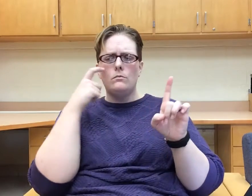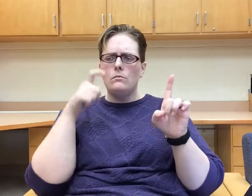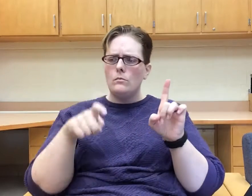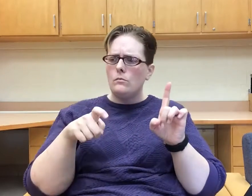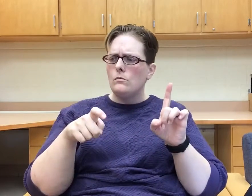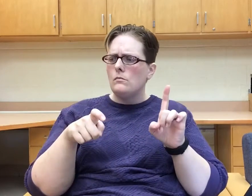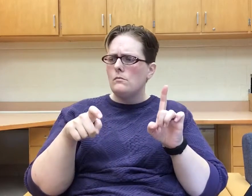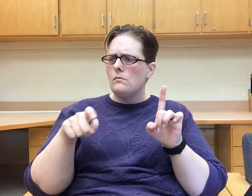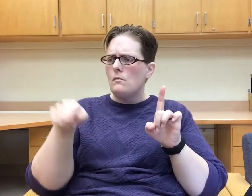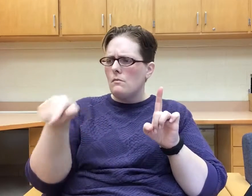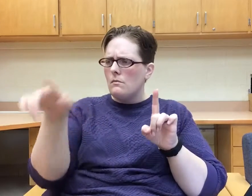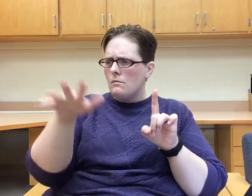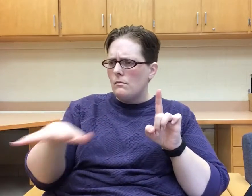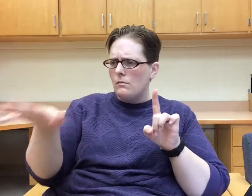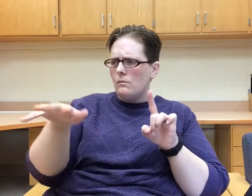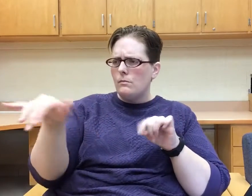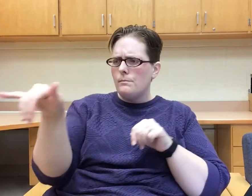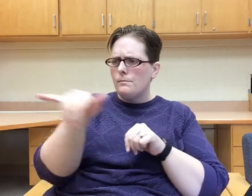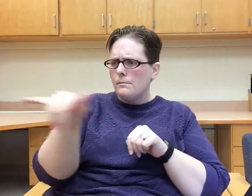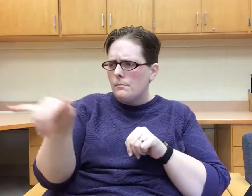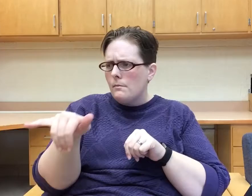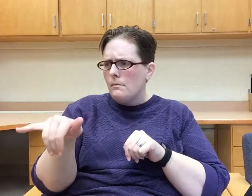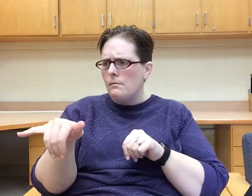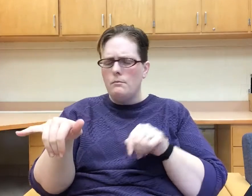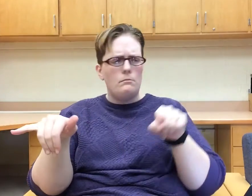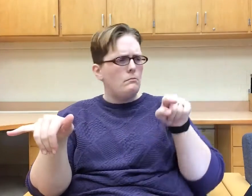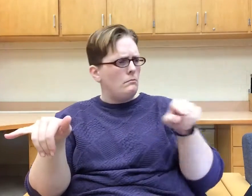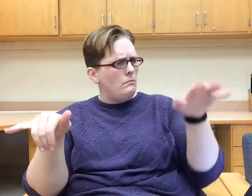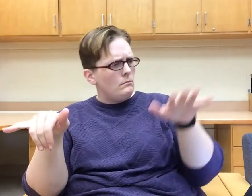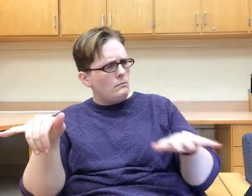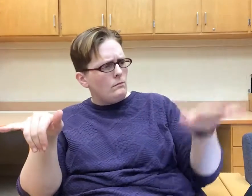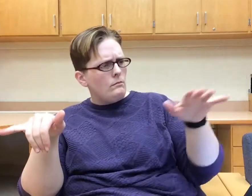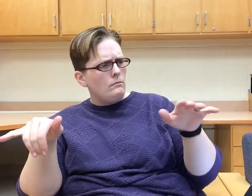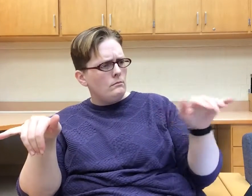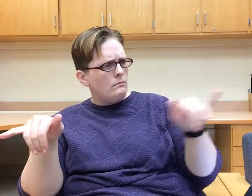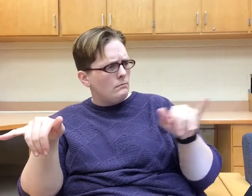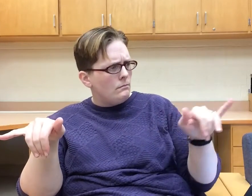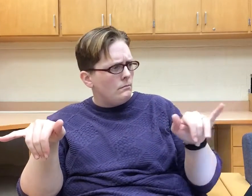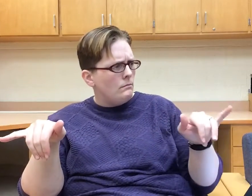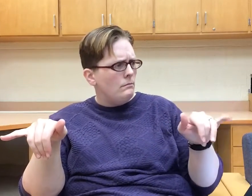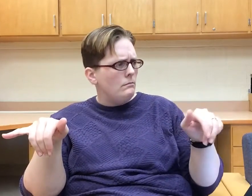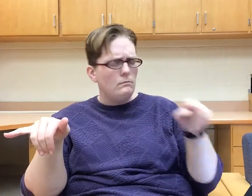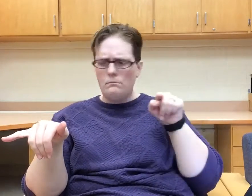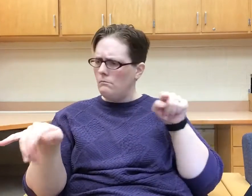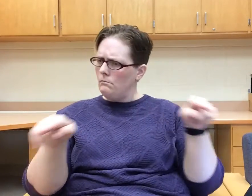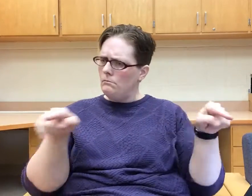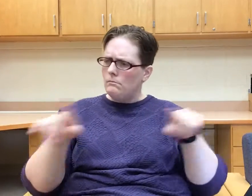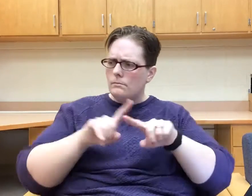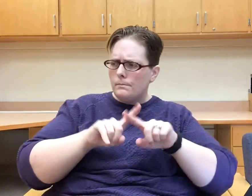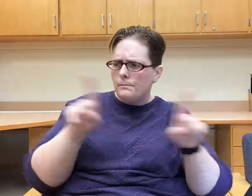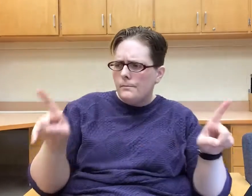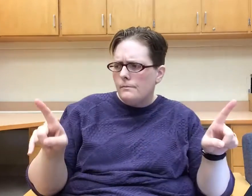Also, the geographer is going to take a look at the areas. Where are they similar? Where are they different?